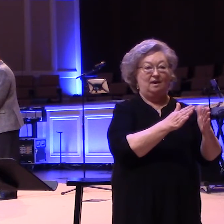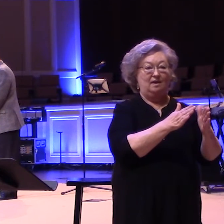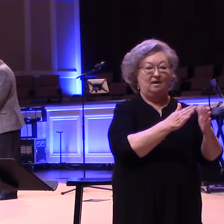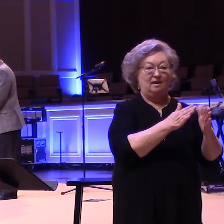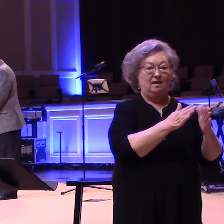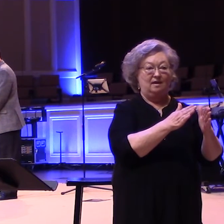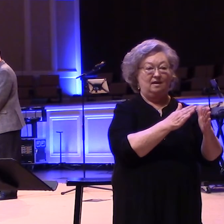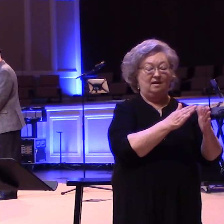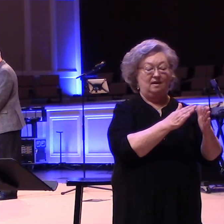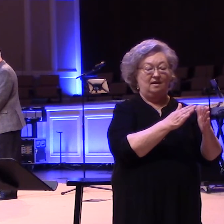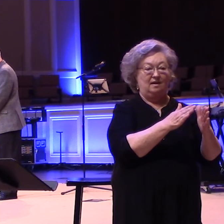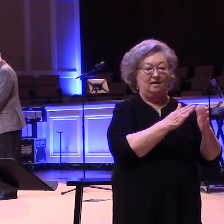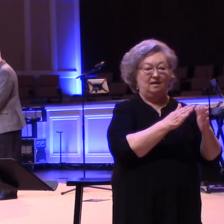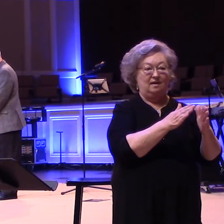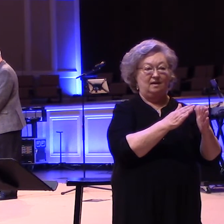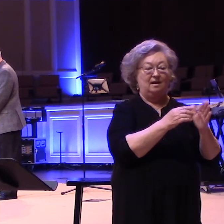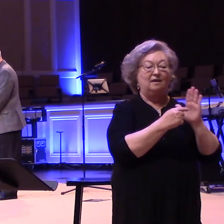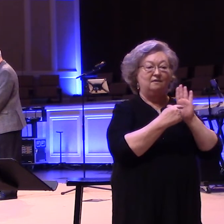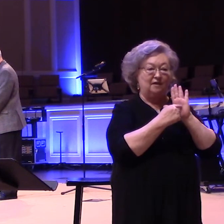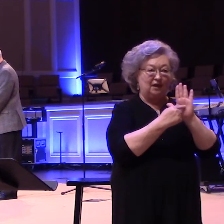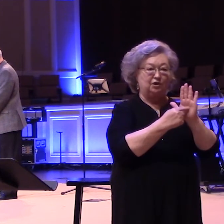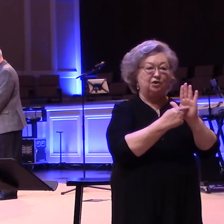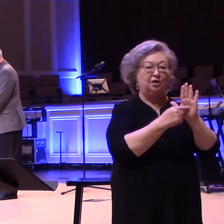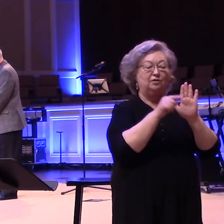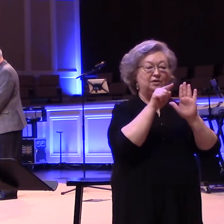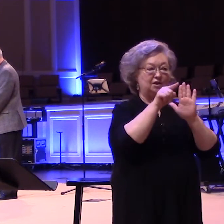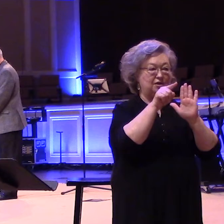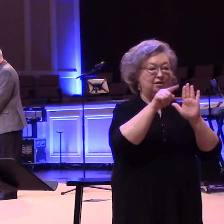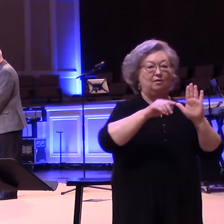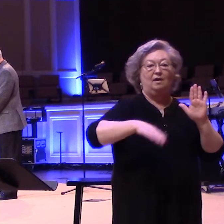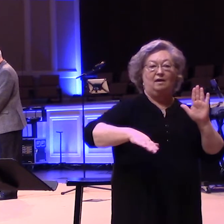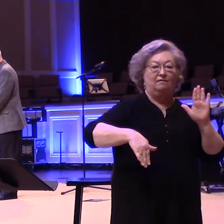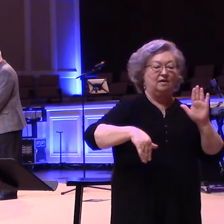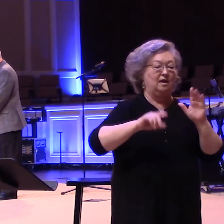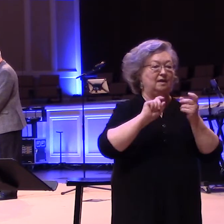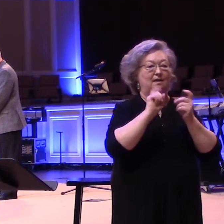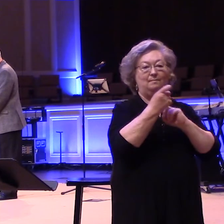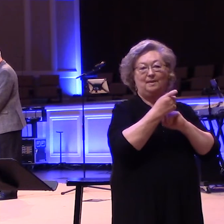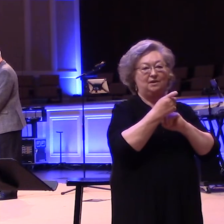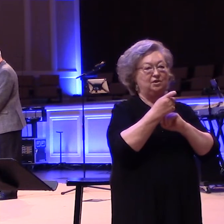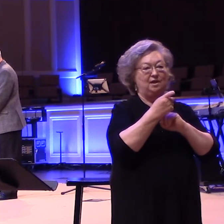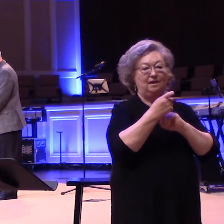it's a strong indicator that you've never been changed by Jesus.